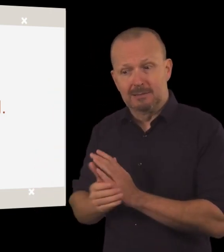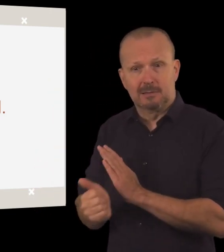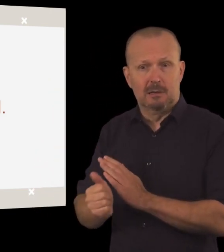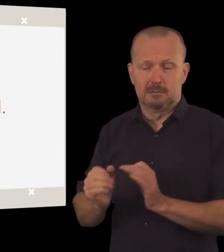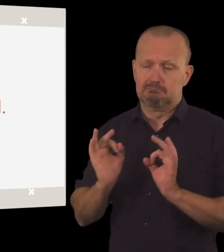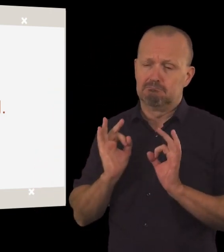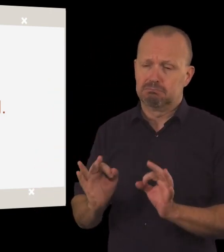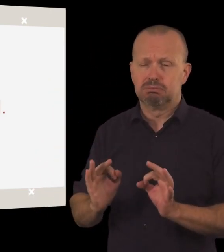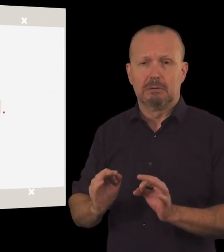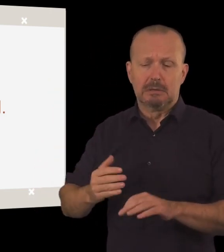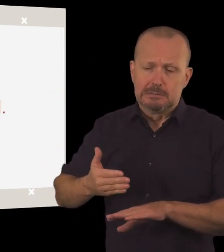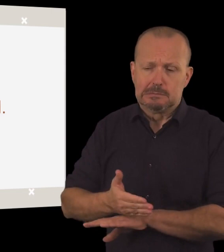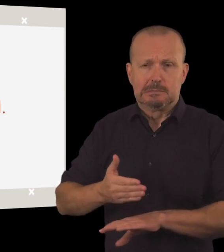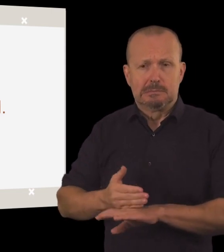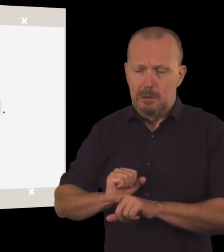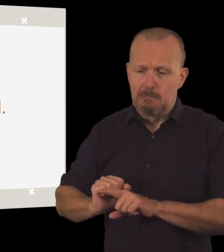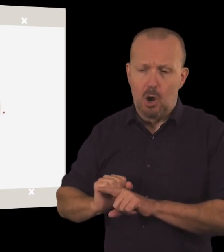theirs.